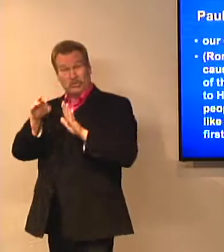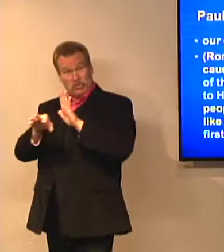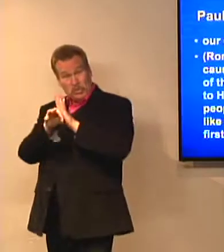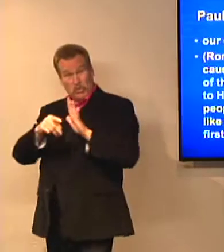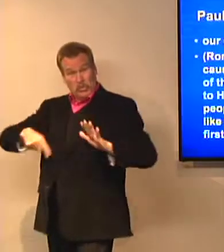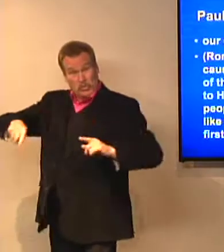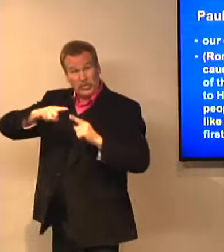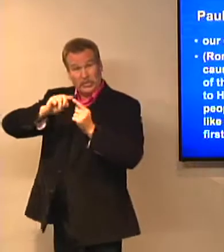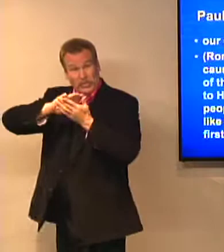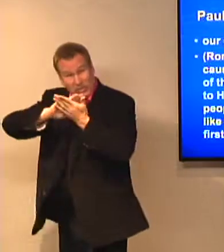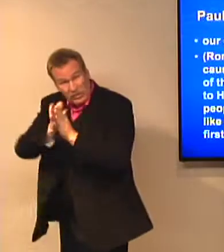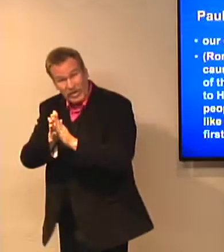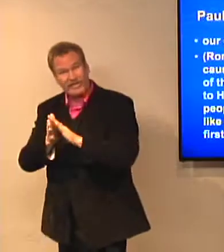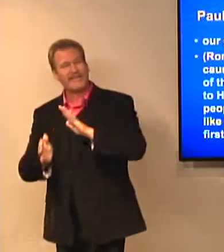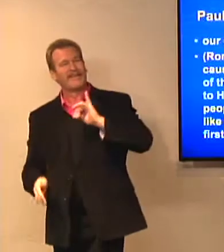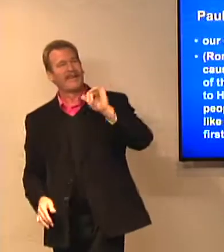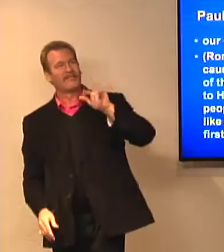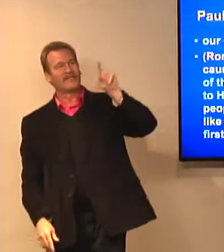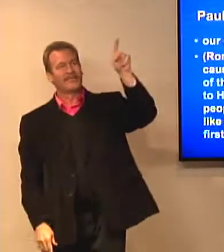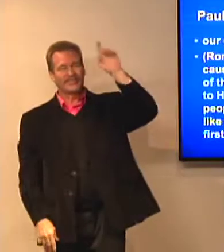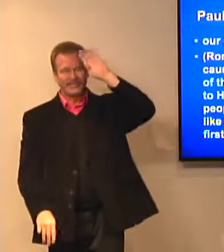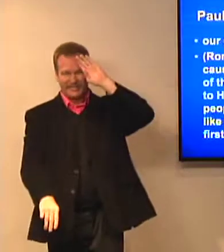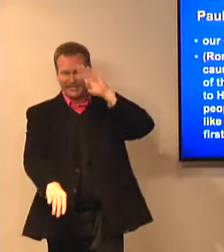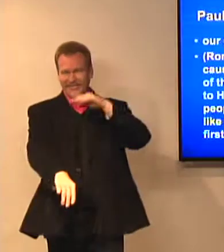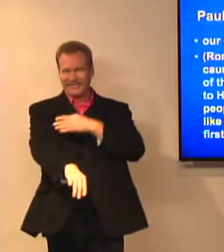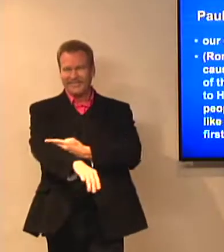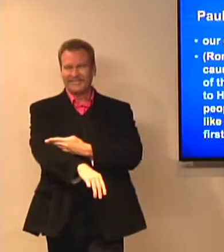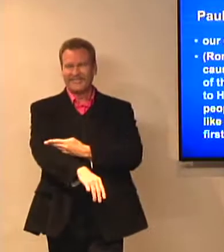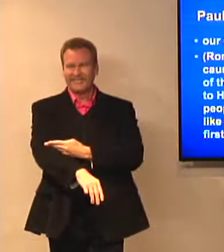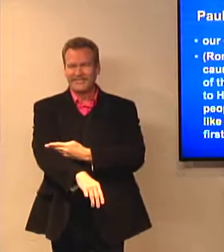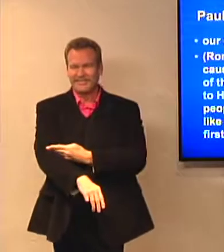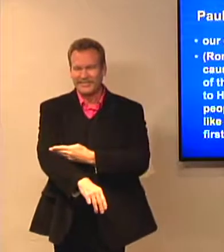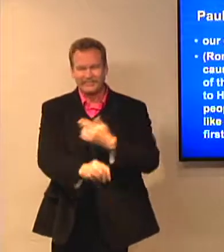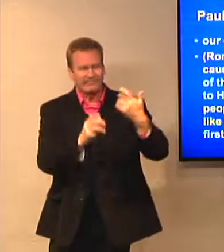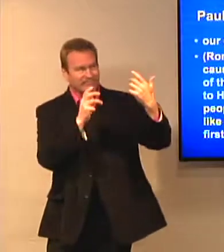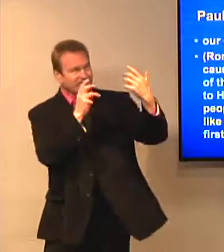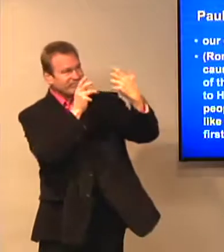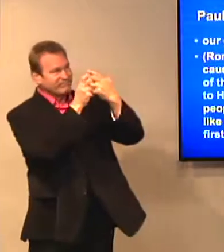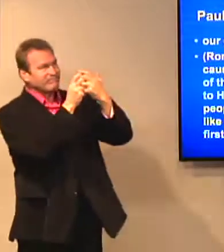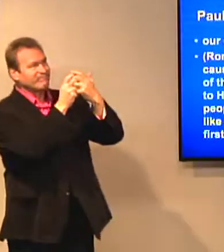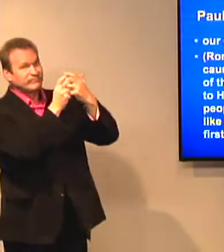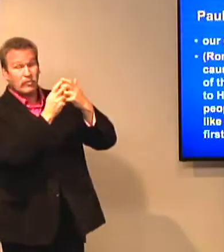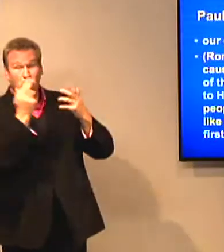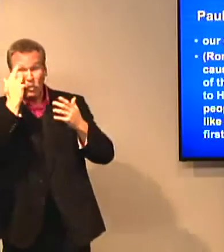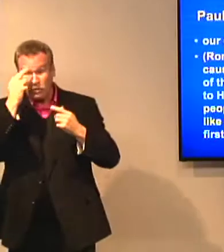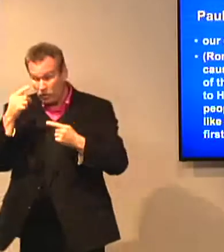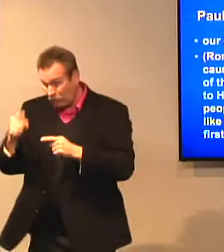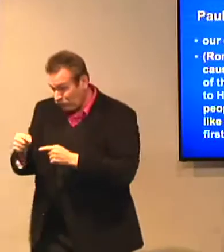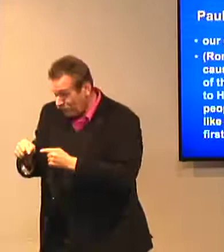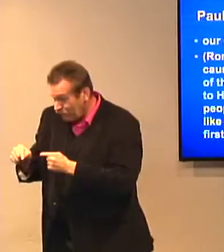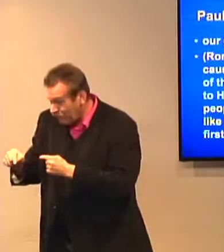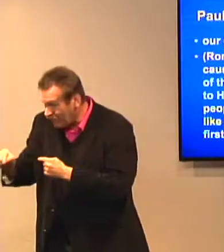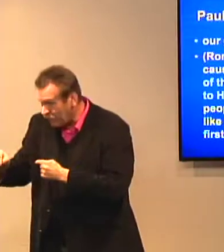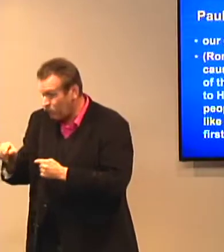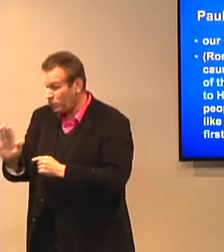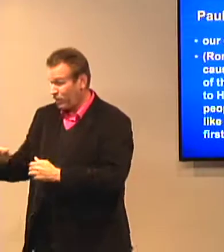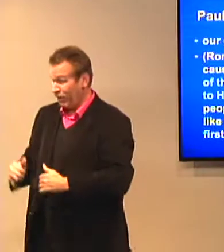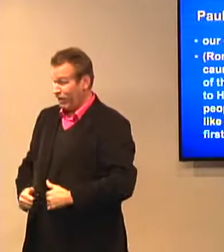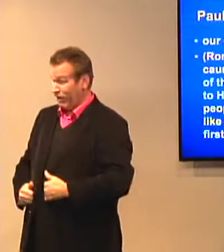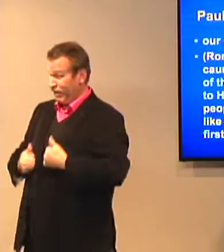Because it's like a test. It says, for God knew his people in advance. He chose them to be like his son, to be conformed